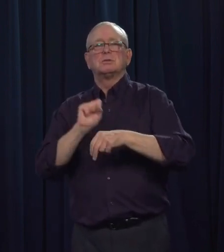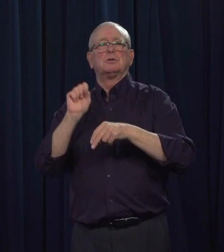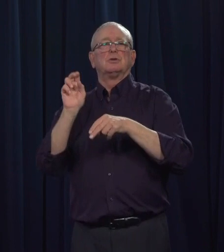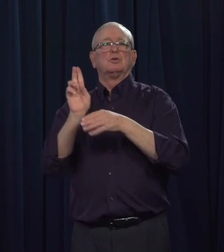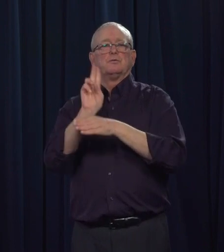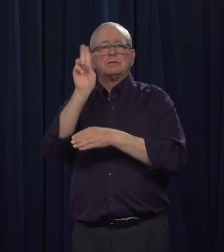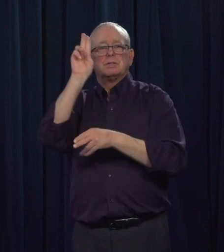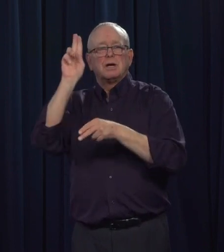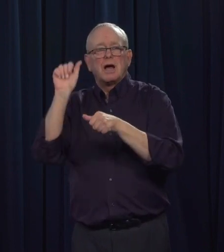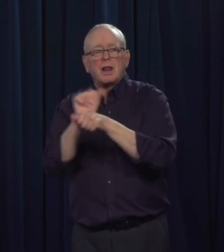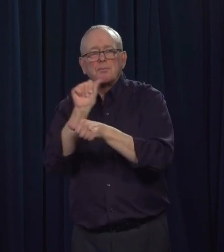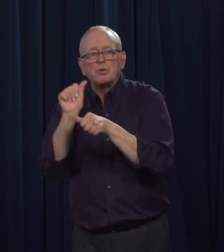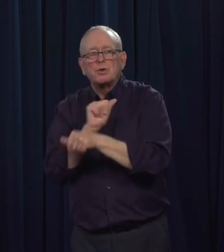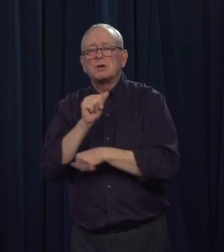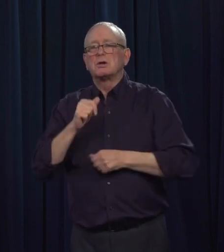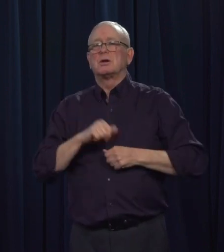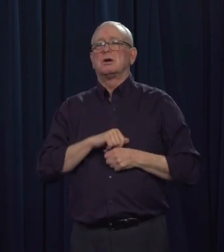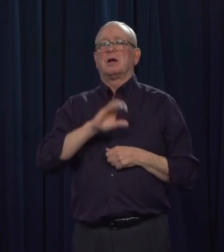Alexandra Hospital Foundation.